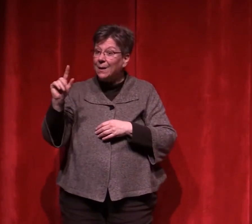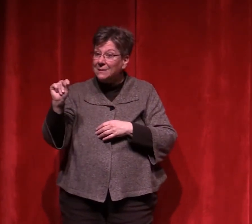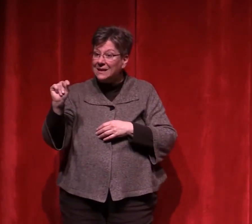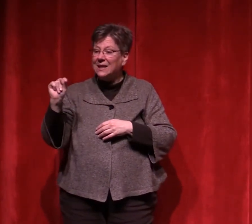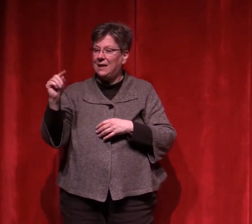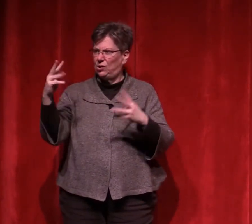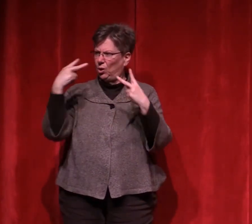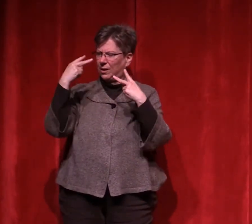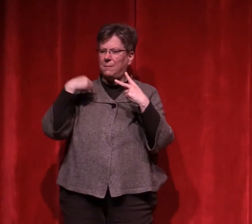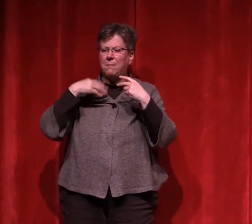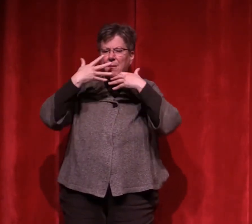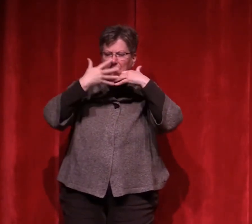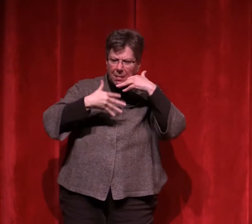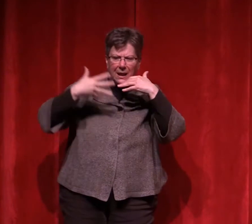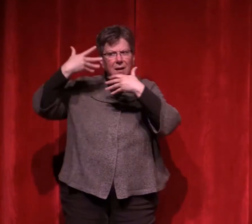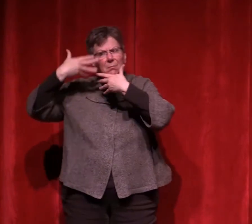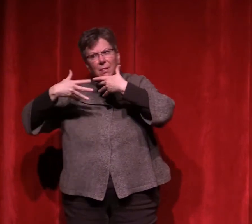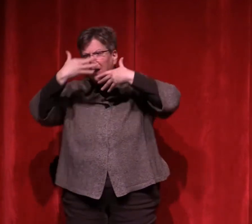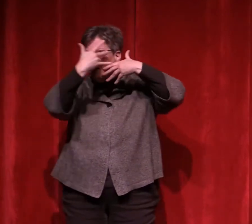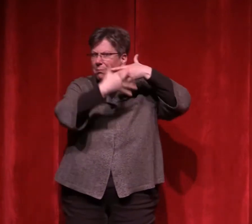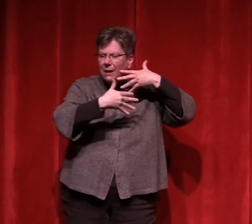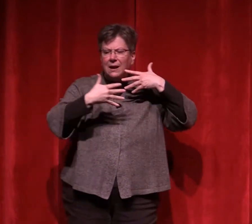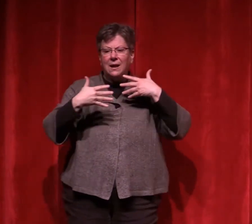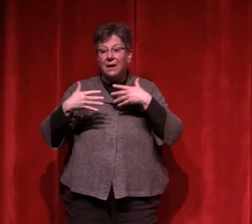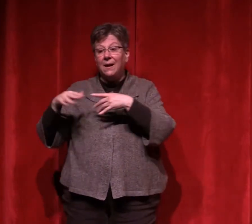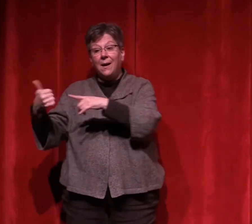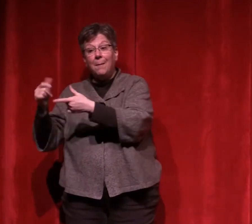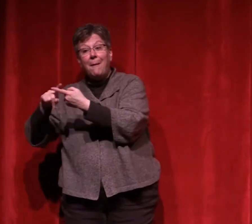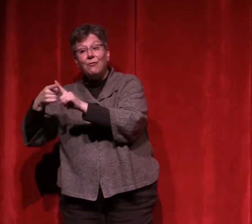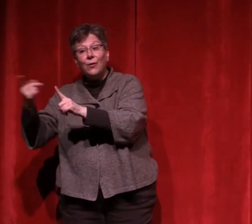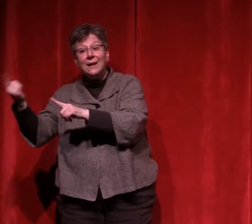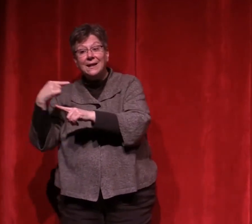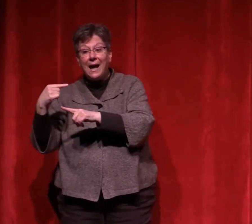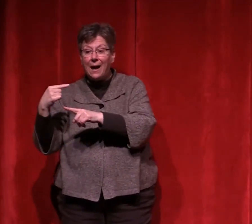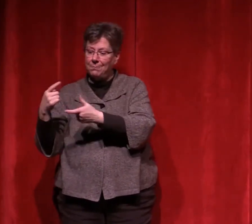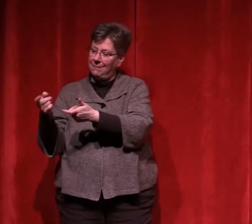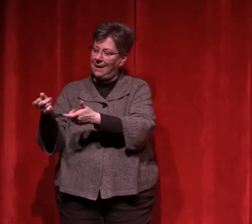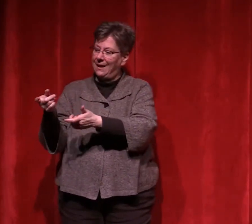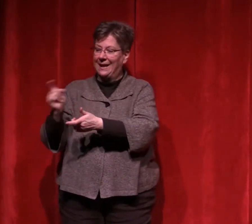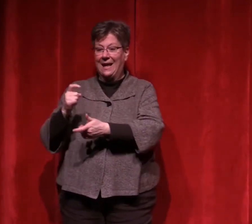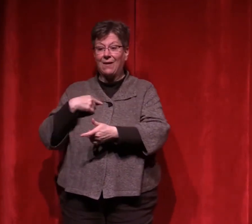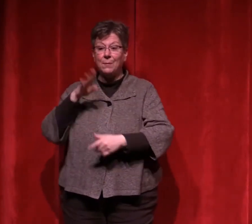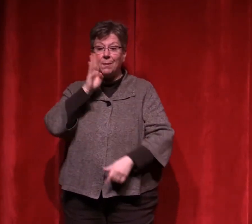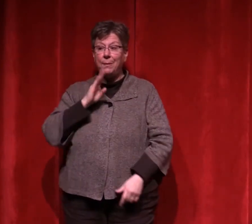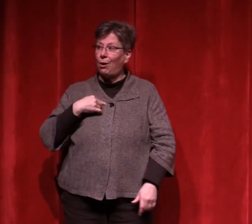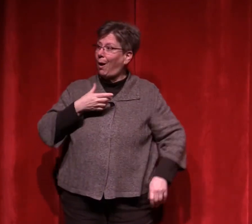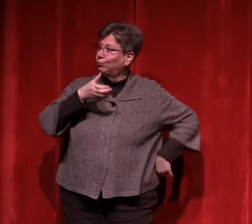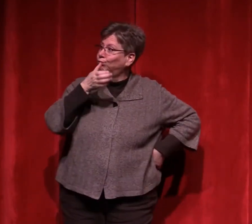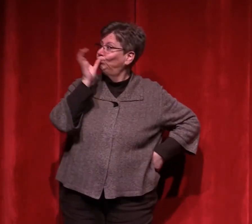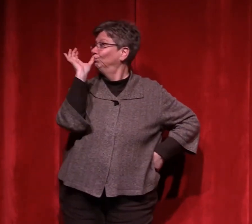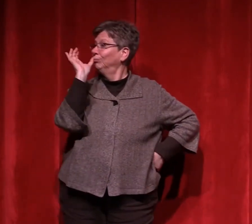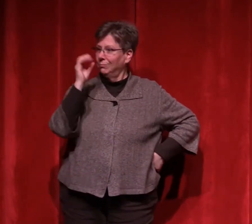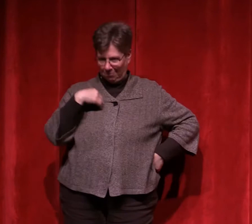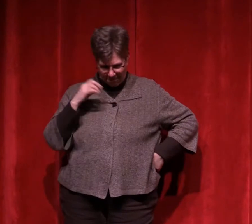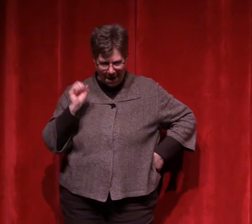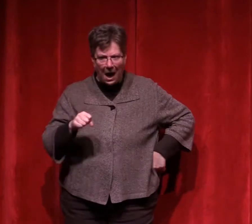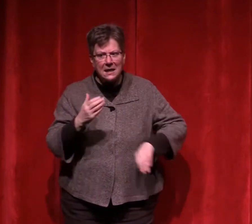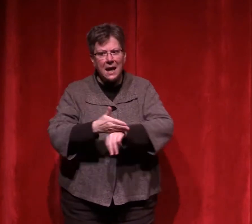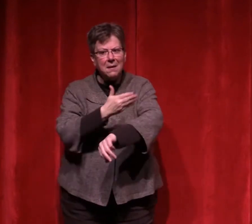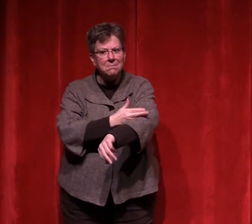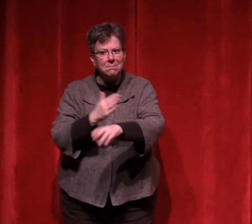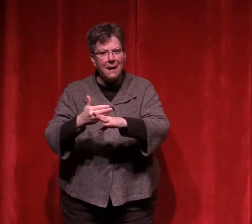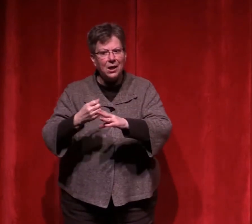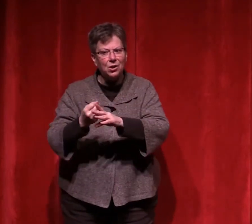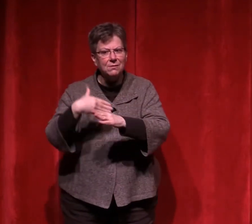leaking out of everywhere. My buddy comes in with a couple of beers, and I drink one down, and I'm like, man, I can do better than